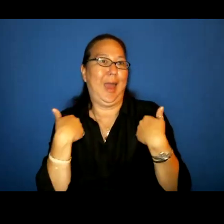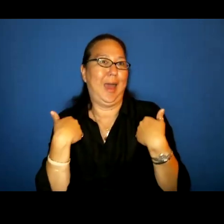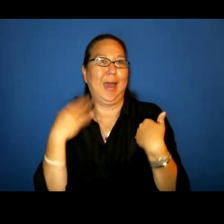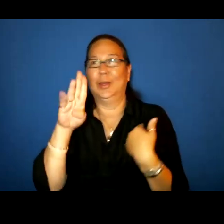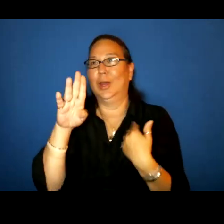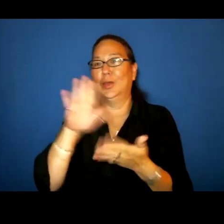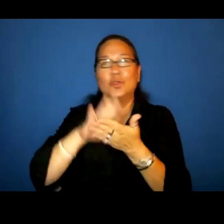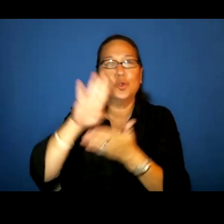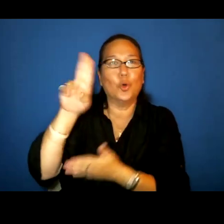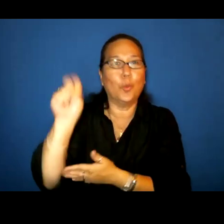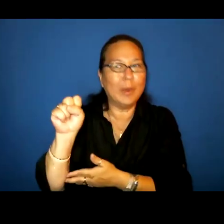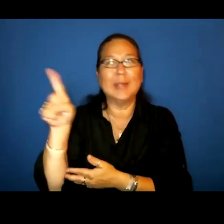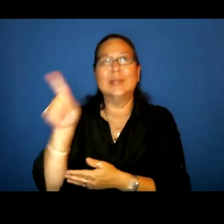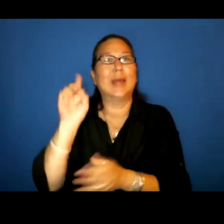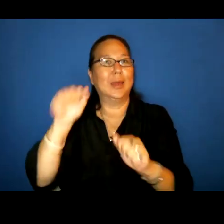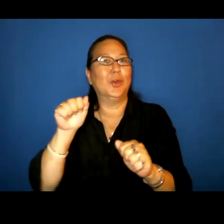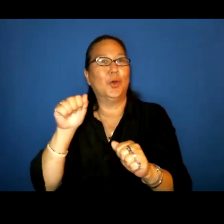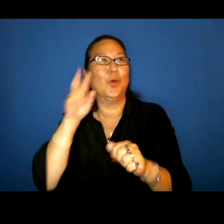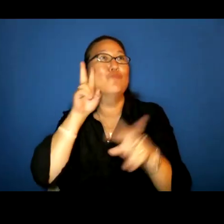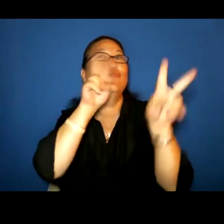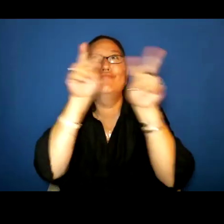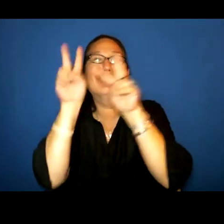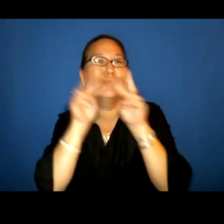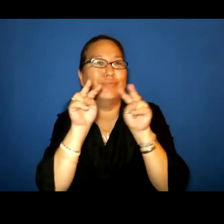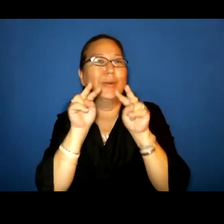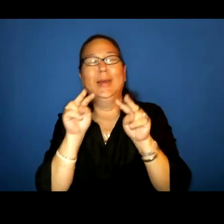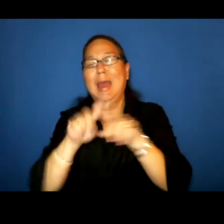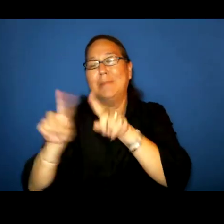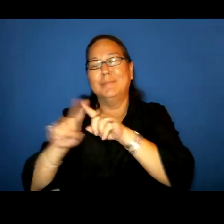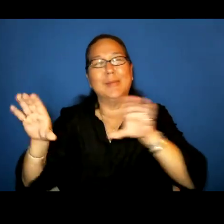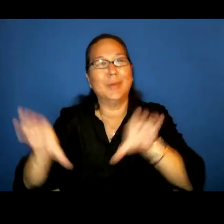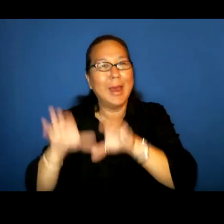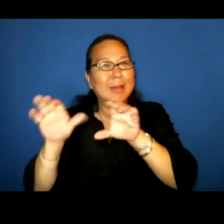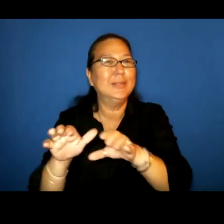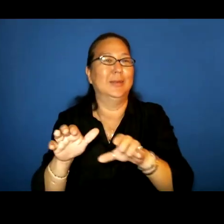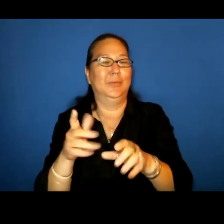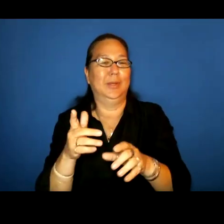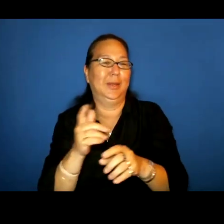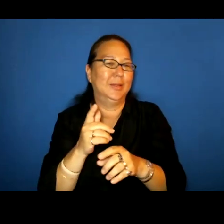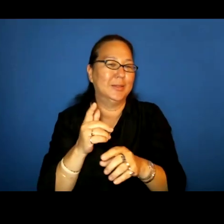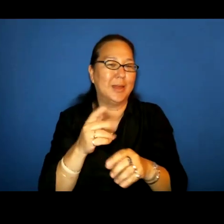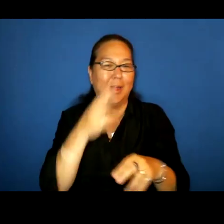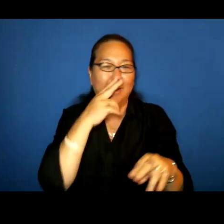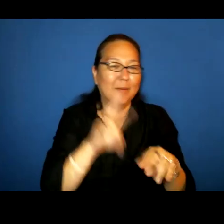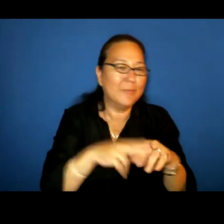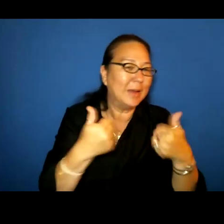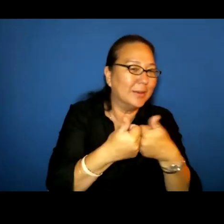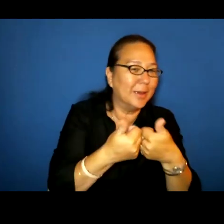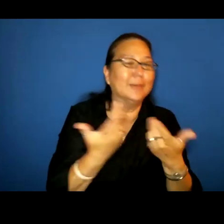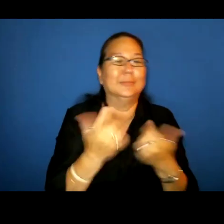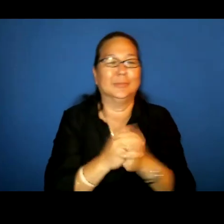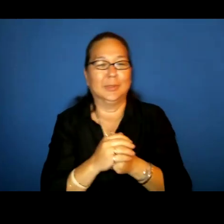could go on, and there was all kinds of games and activities that they could partake in. But it was also a chance for the parents and